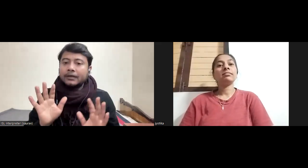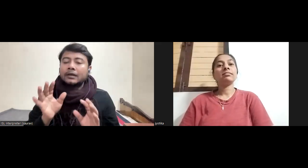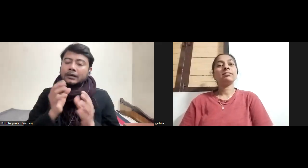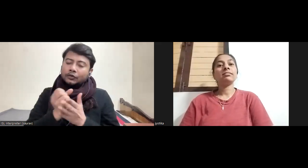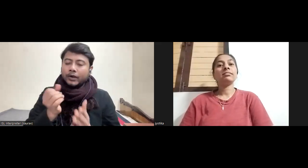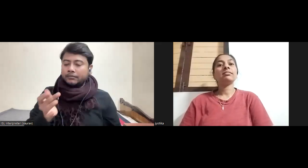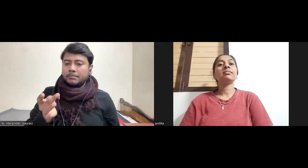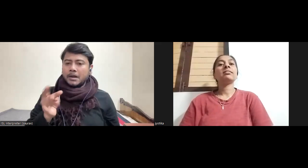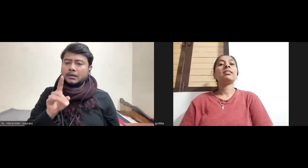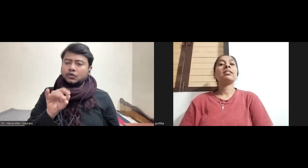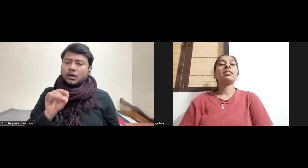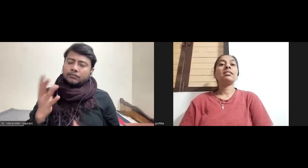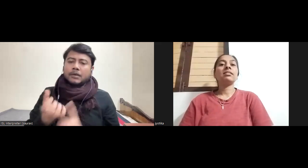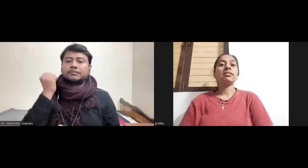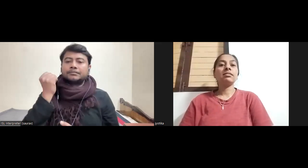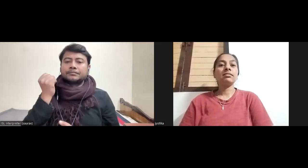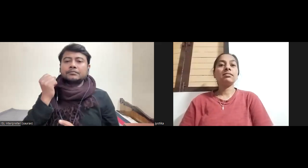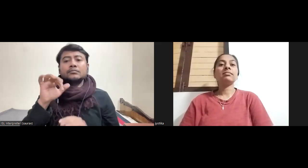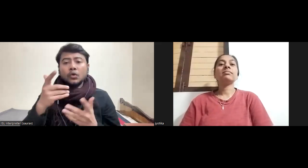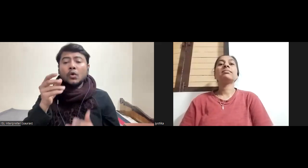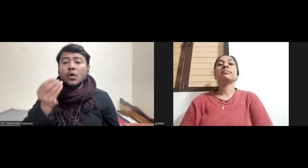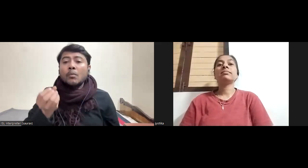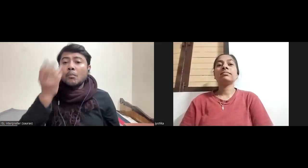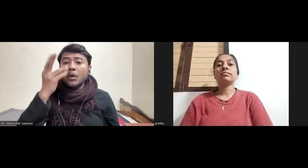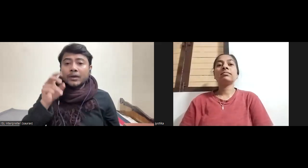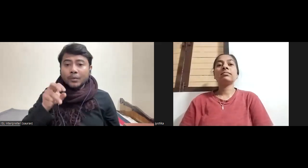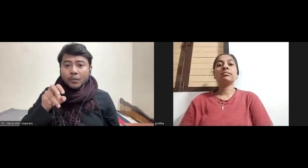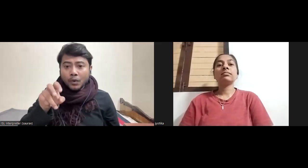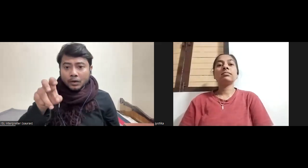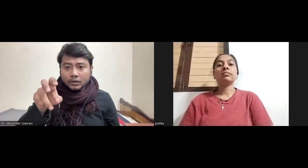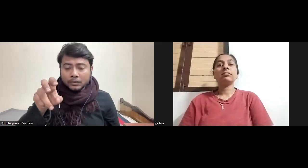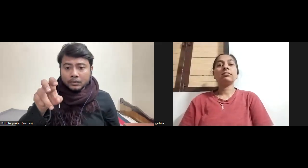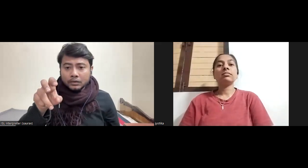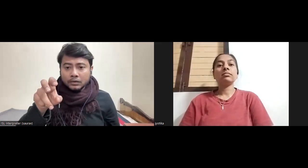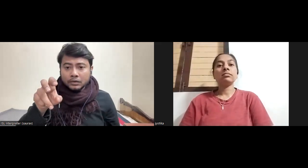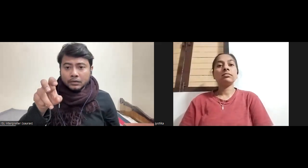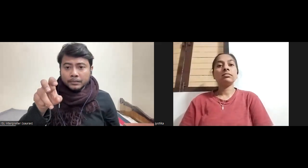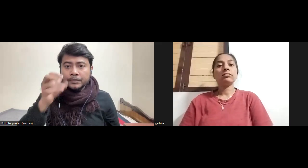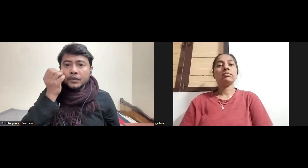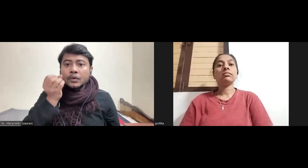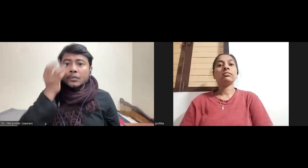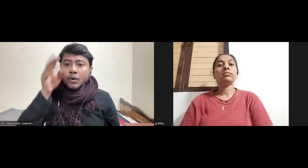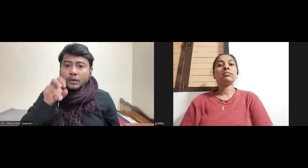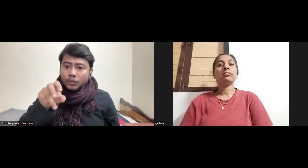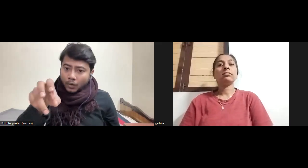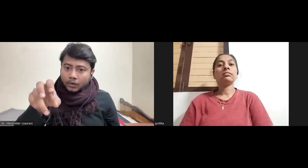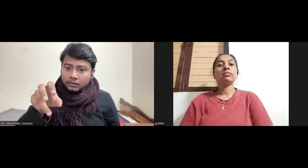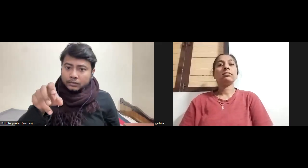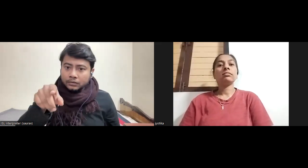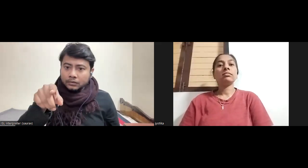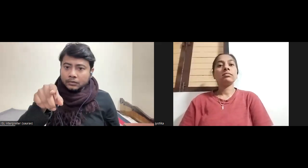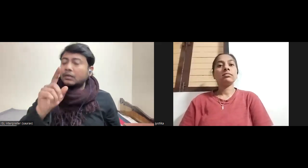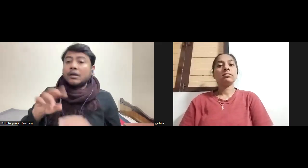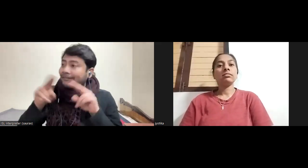or even while doing morning walk also you can do. You're doing morning walk, but not with your family and friends where they are chatting with you,